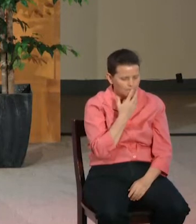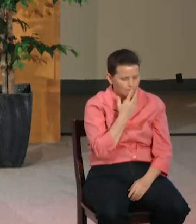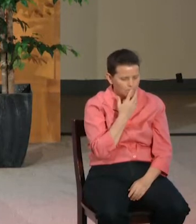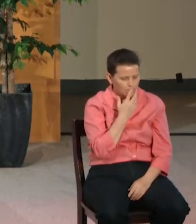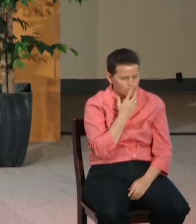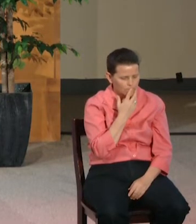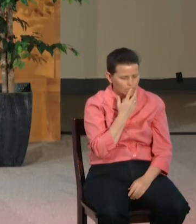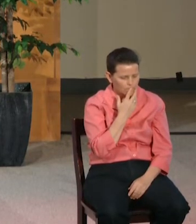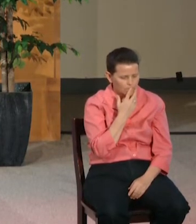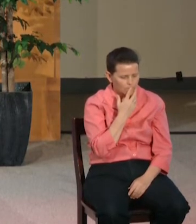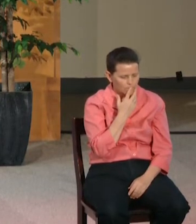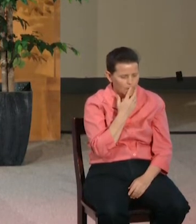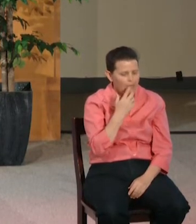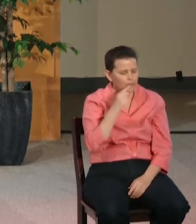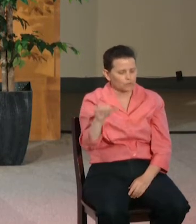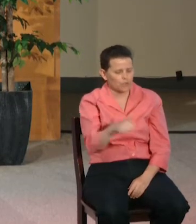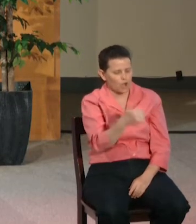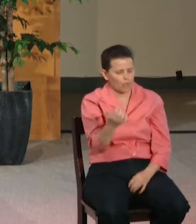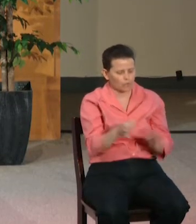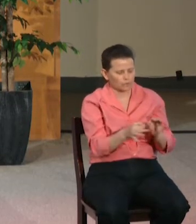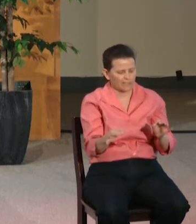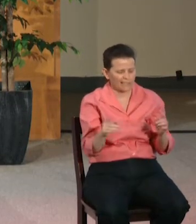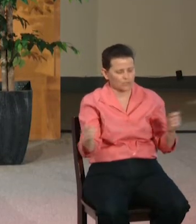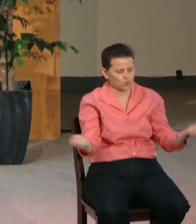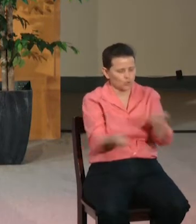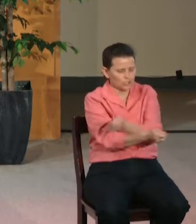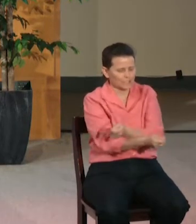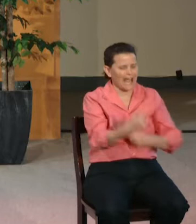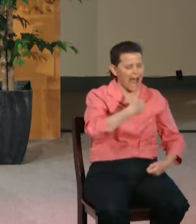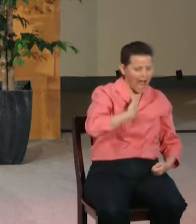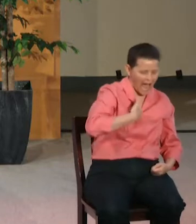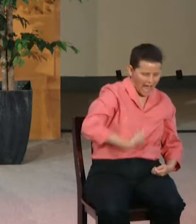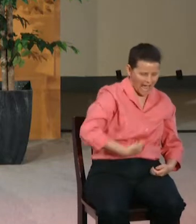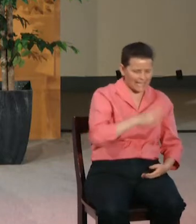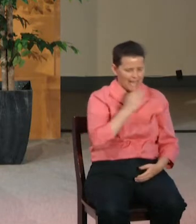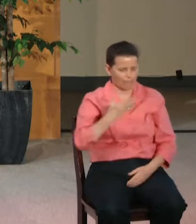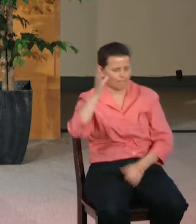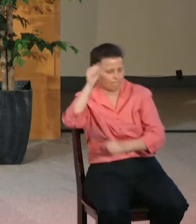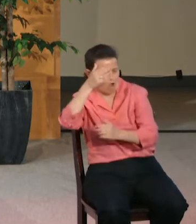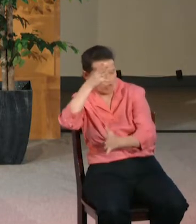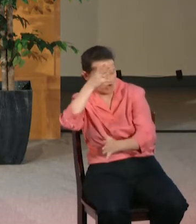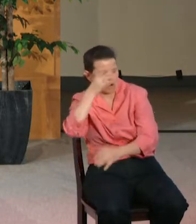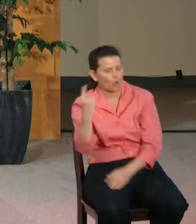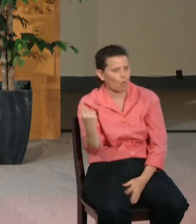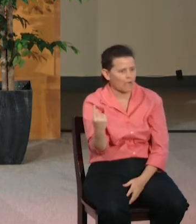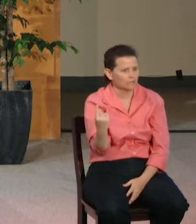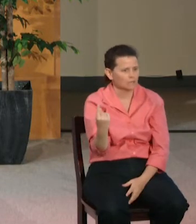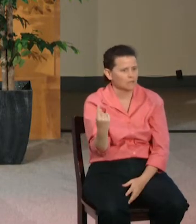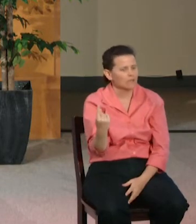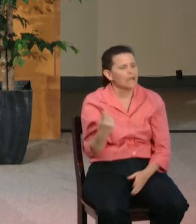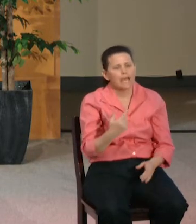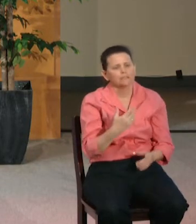and the Father are one, right? But oftentimes when Jesus was talking with another individual, he wouldn't say, my